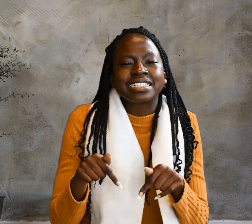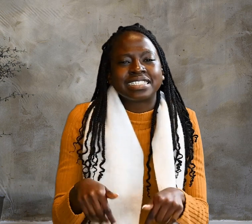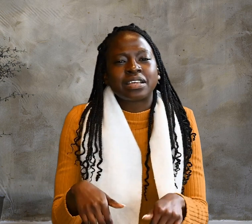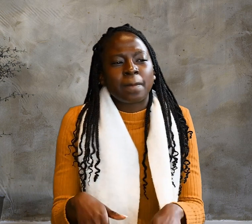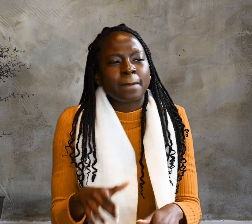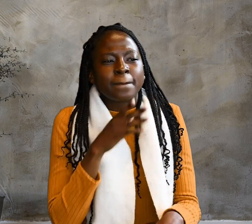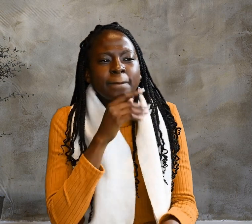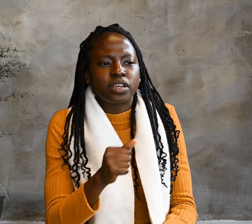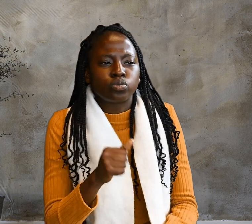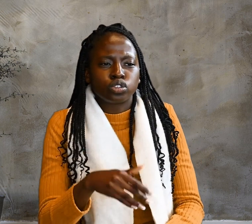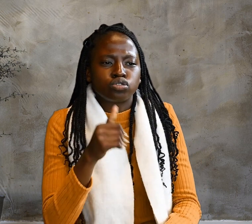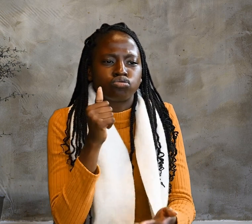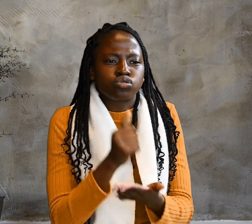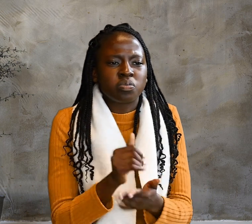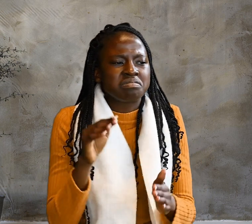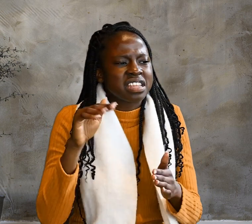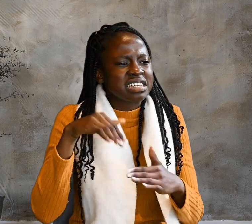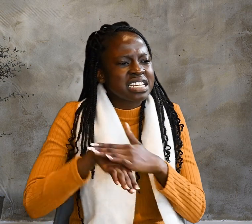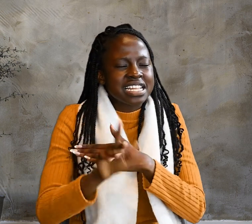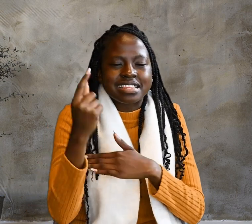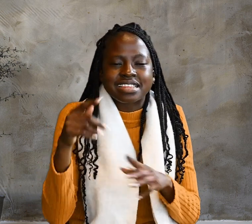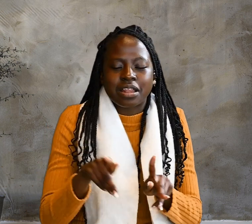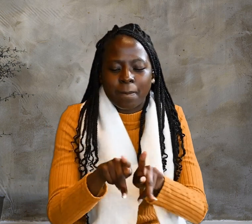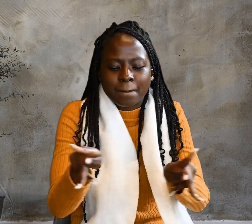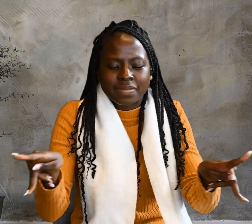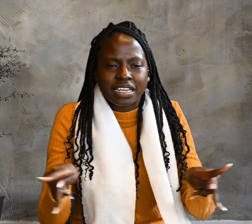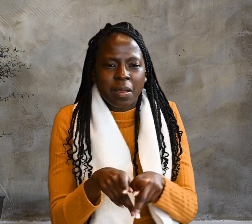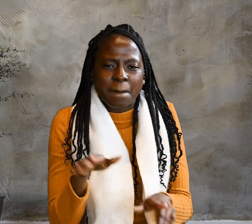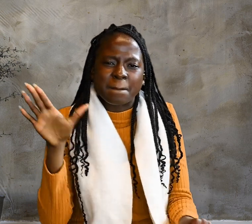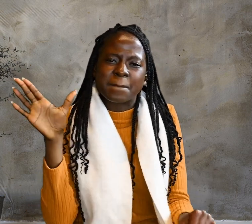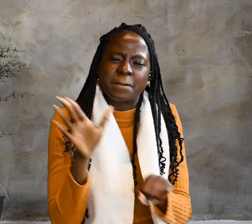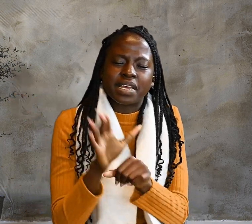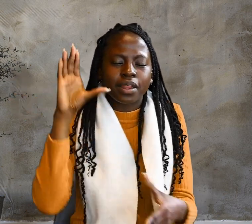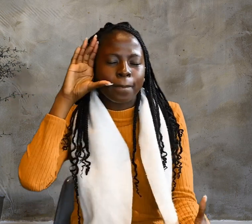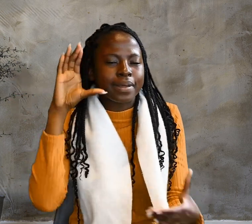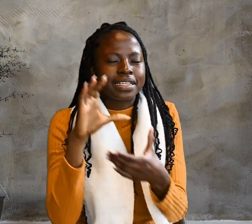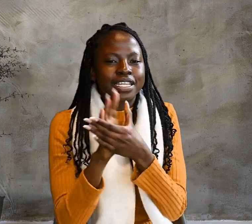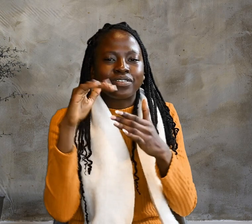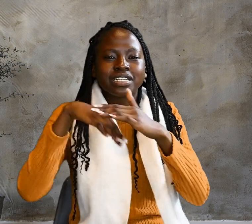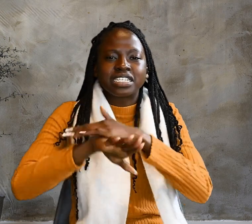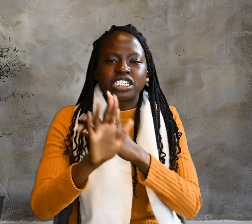And in that place, many believed in Jesus.